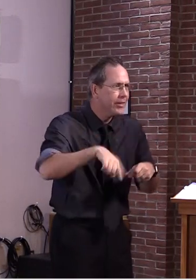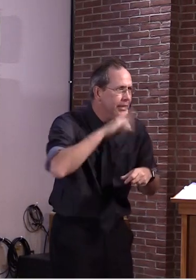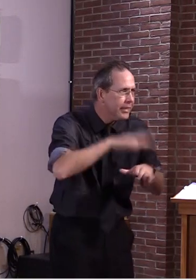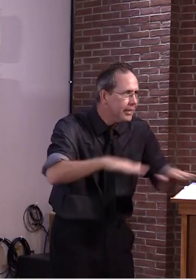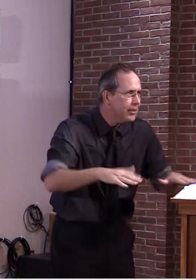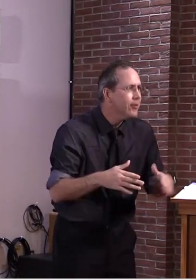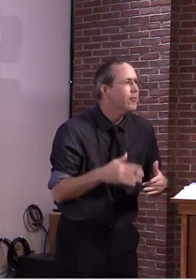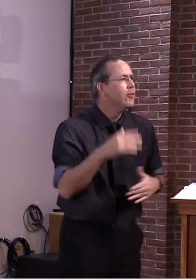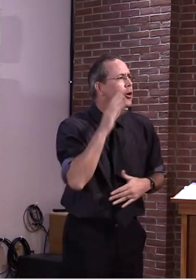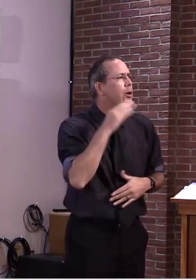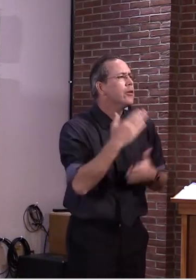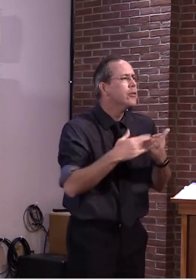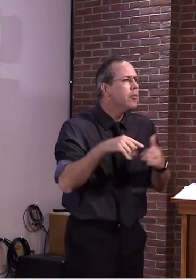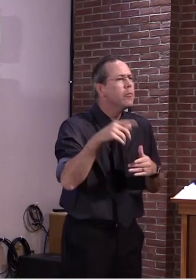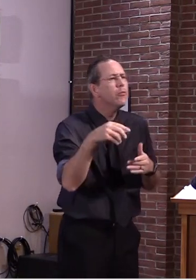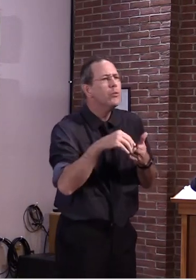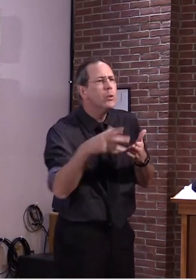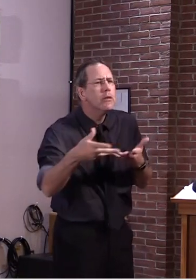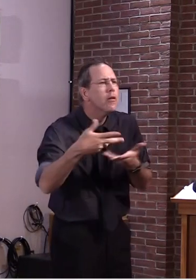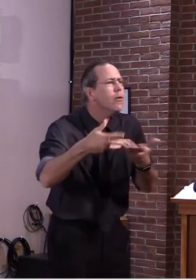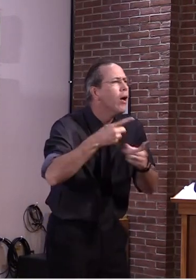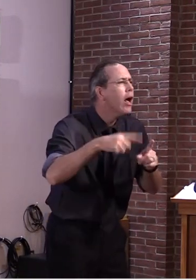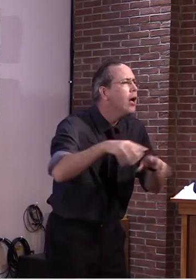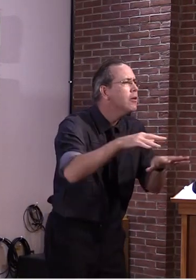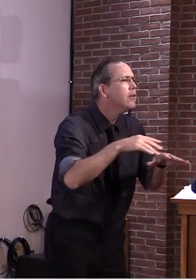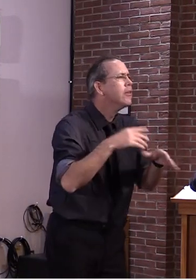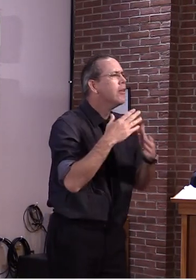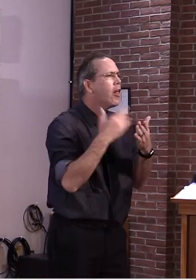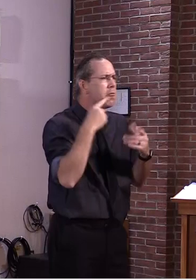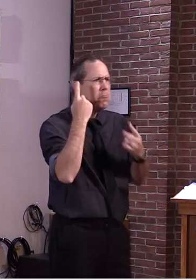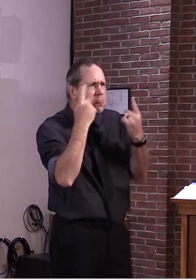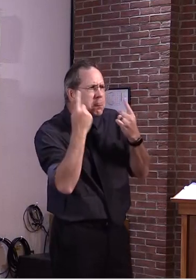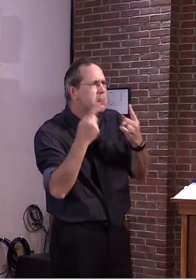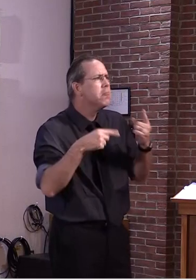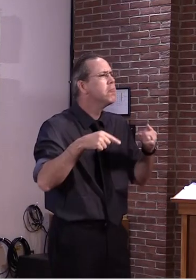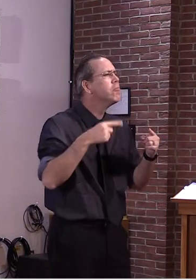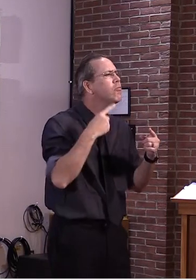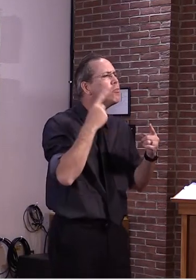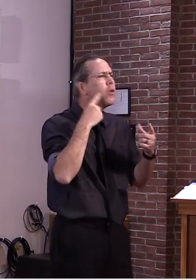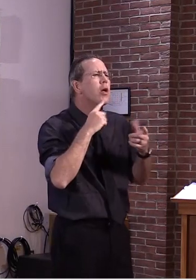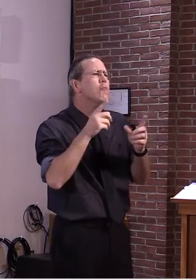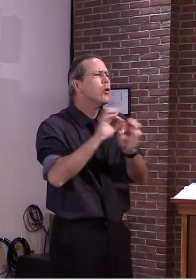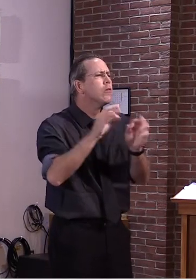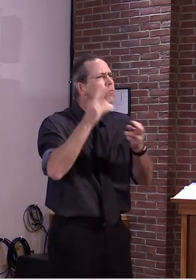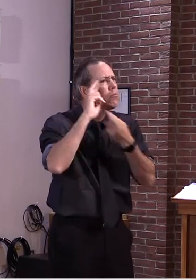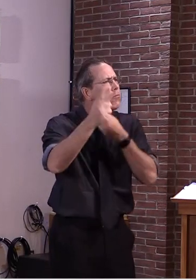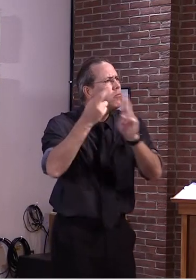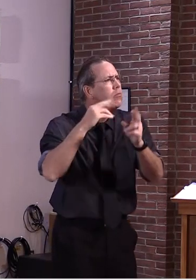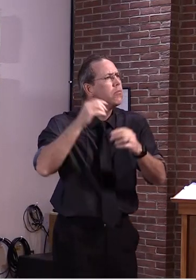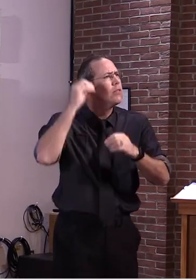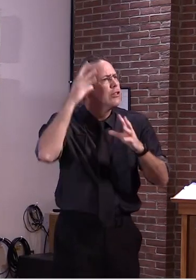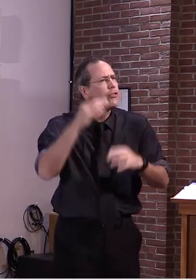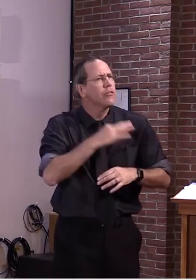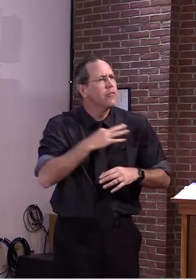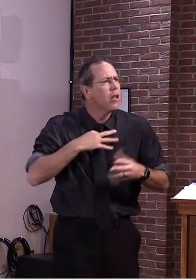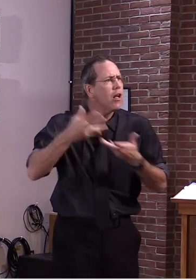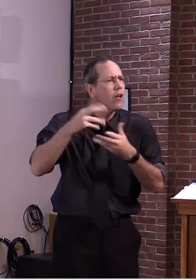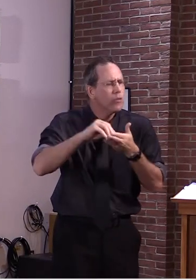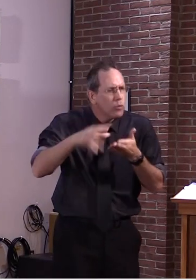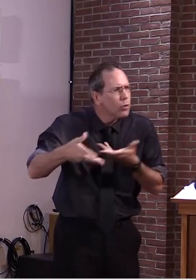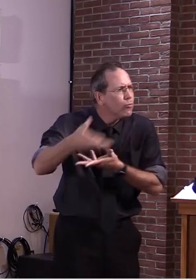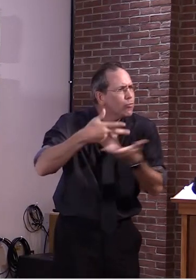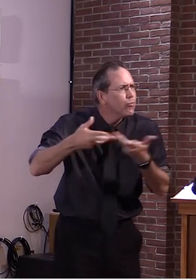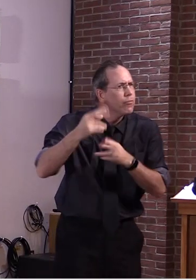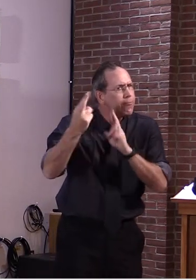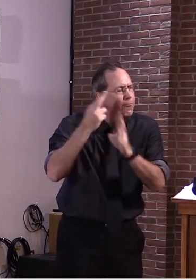and teachers well, just the way you want to be treated. As we know, some schools will be in person